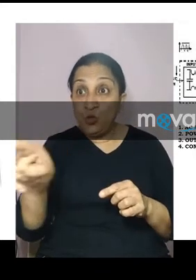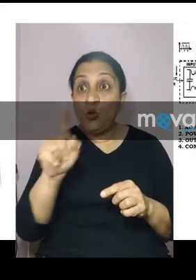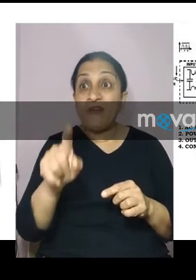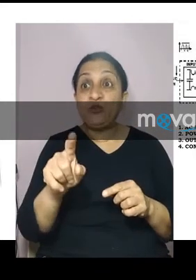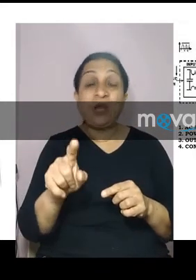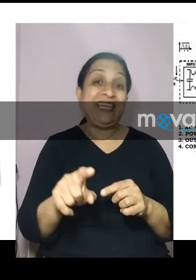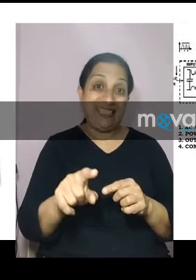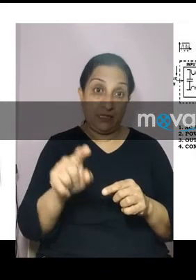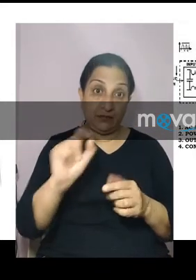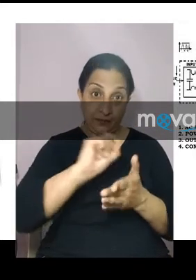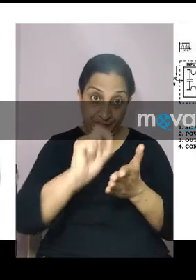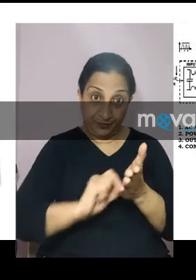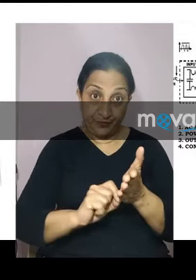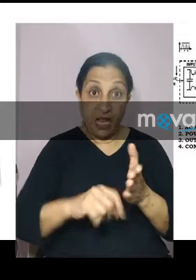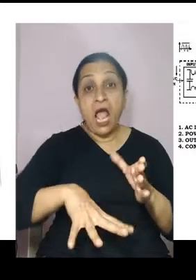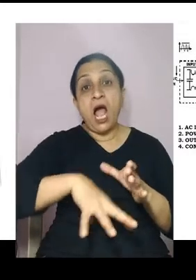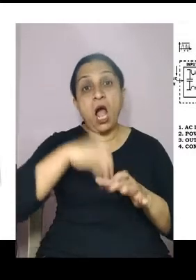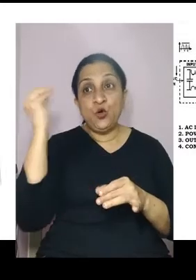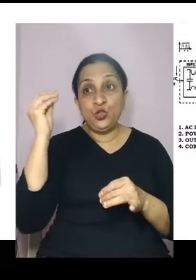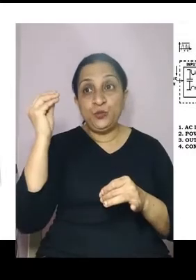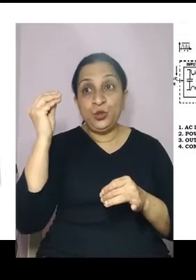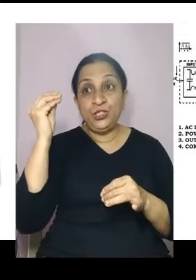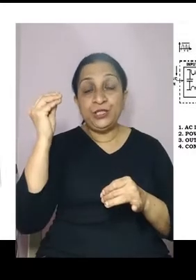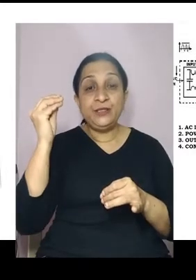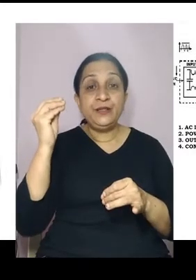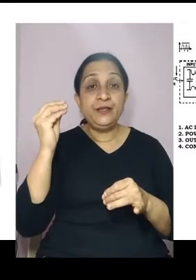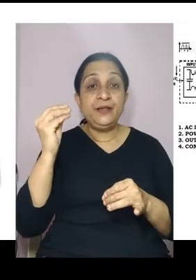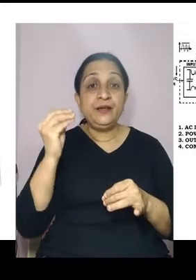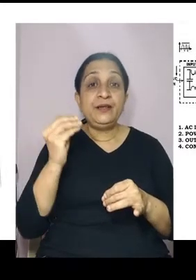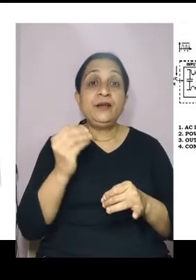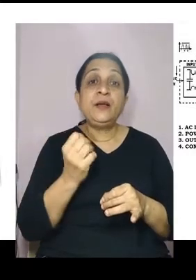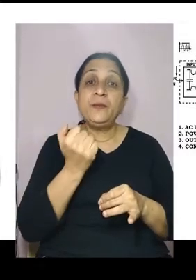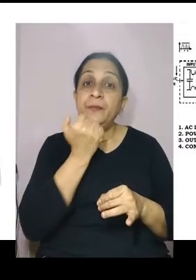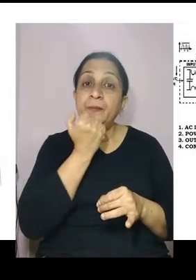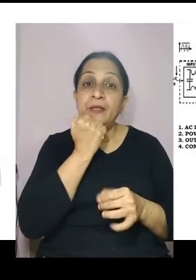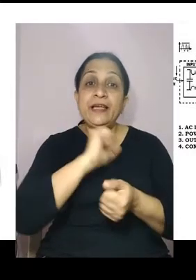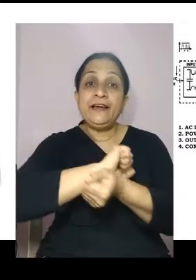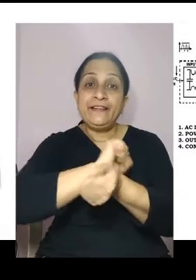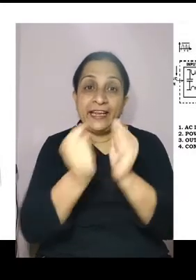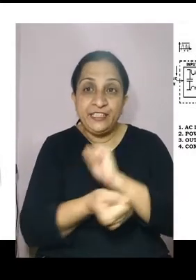and down you have to write output,